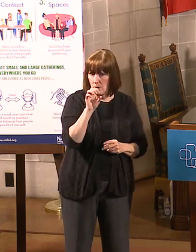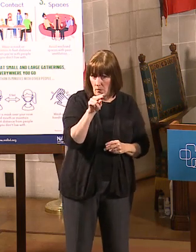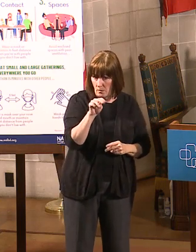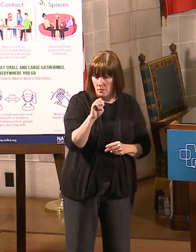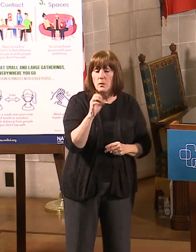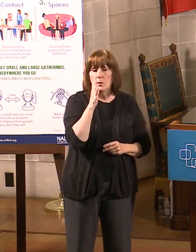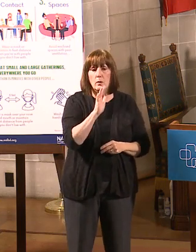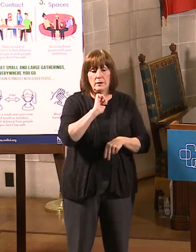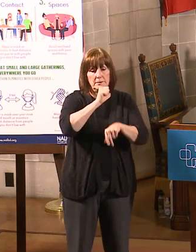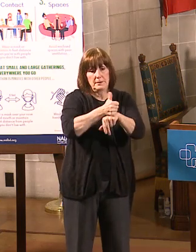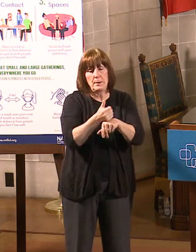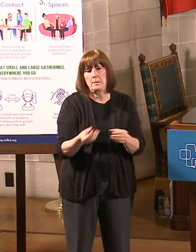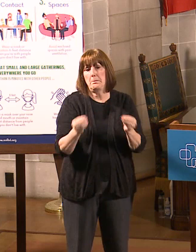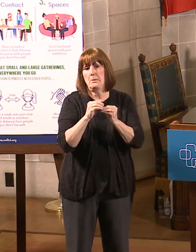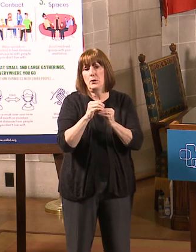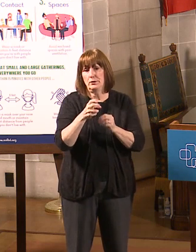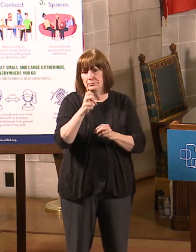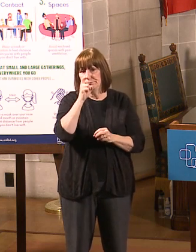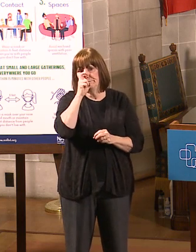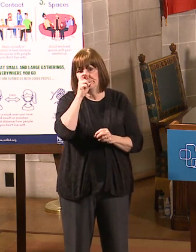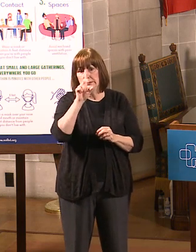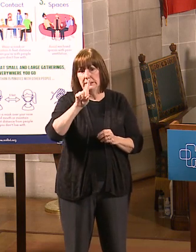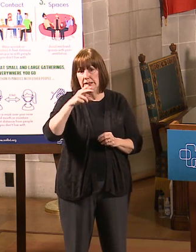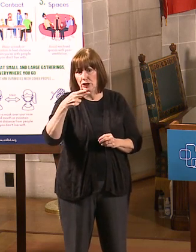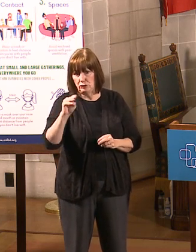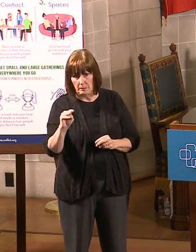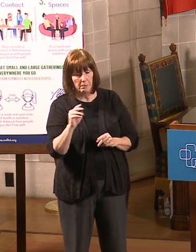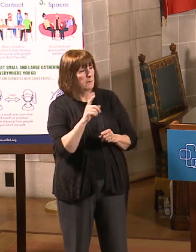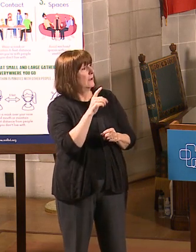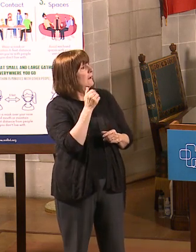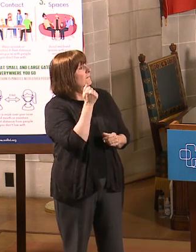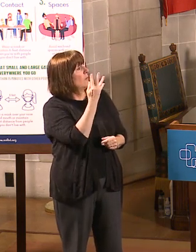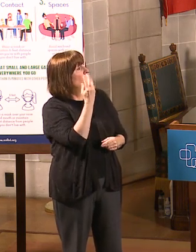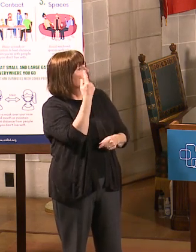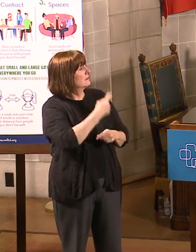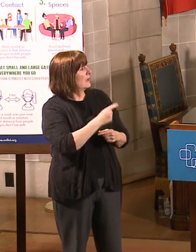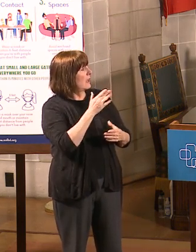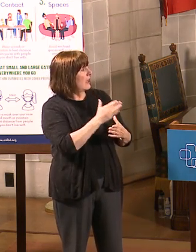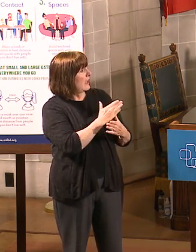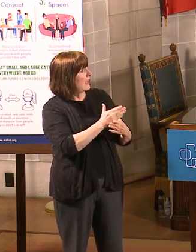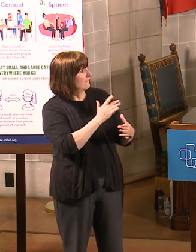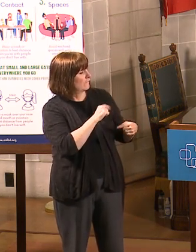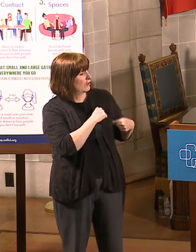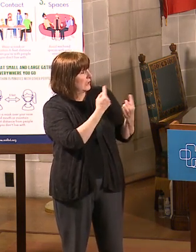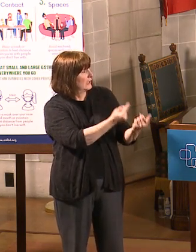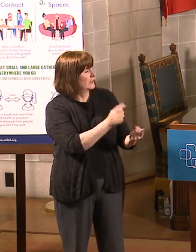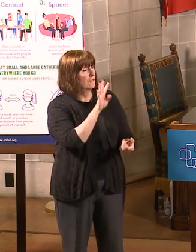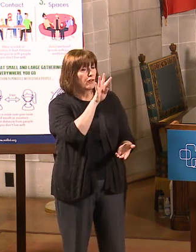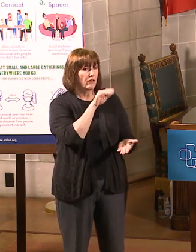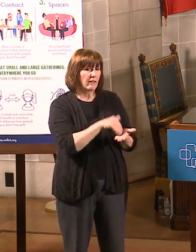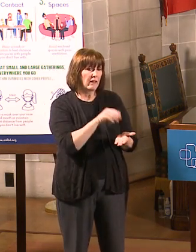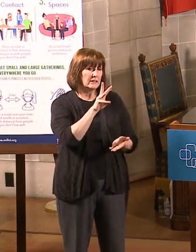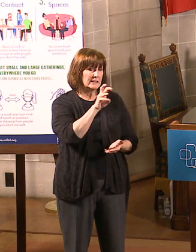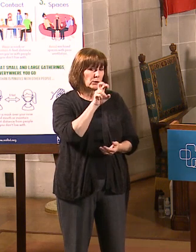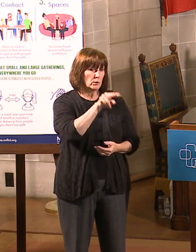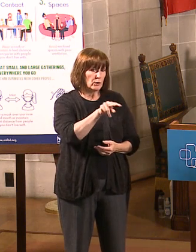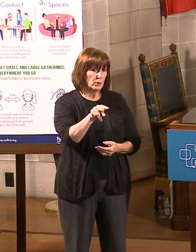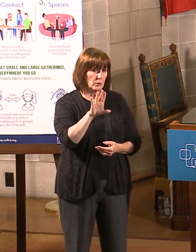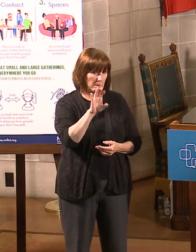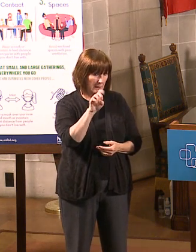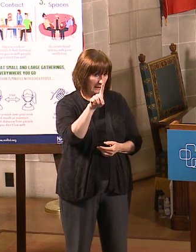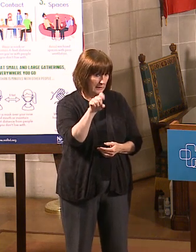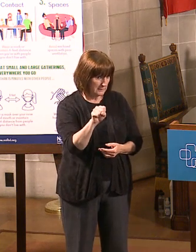restrictions. So the 14-day average right now is 4,622 beds, but that number